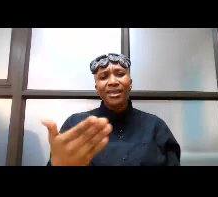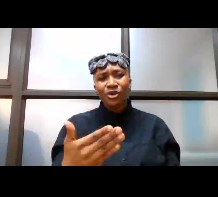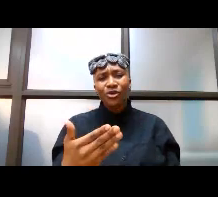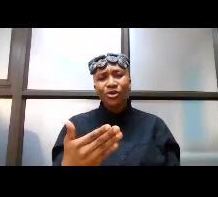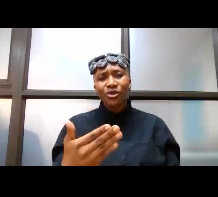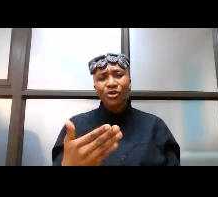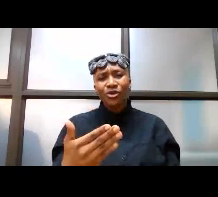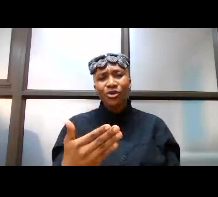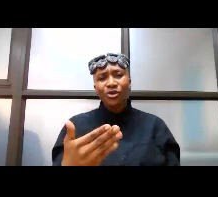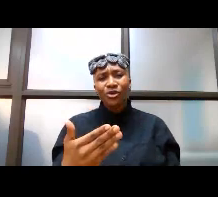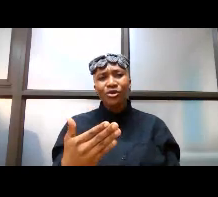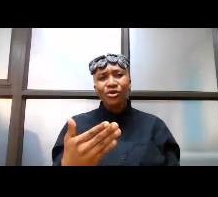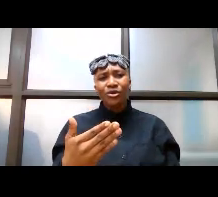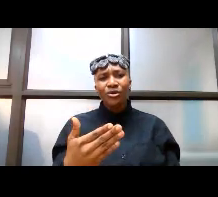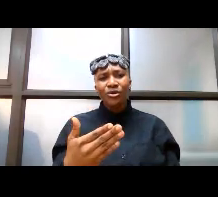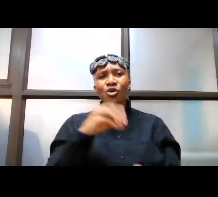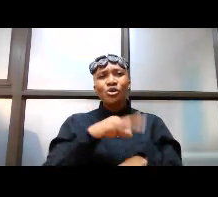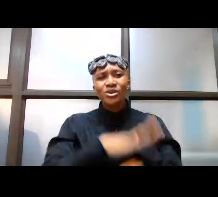opportunity.